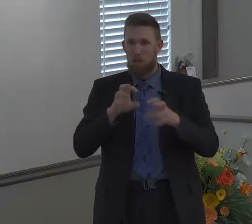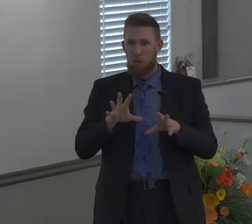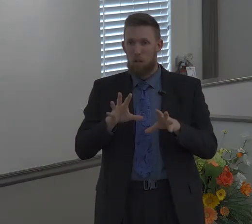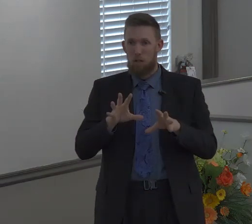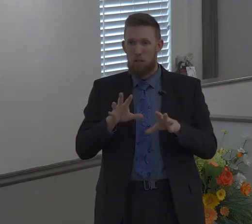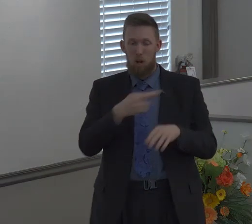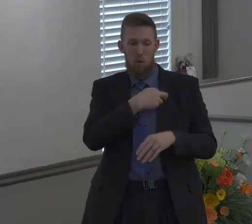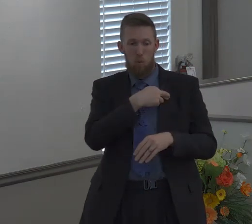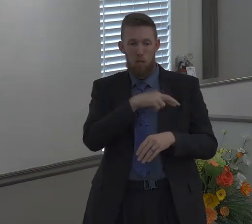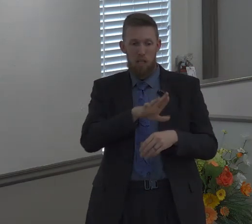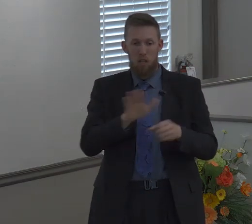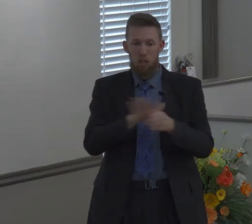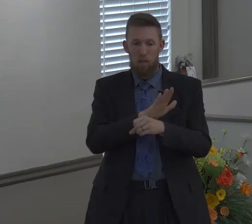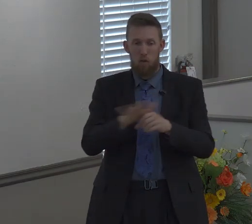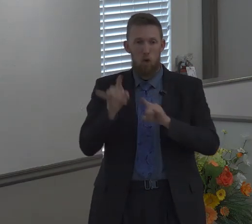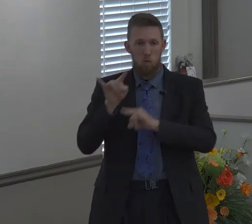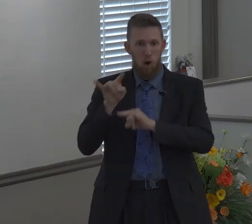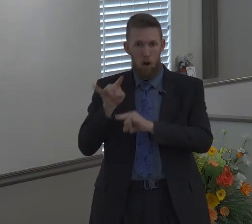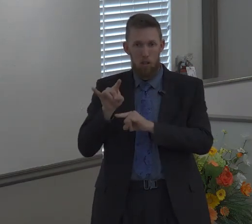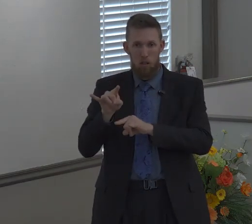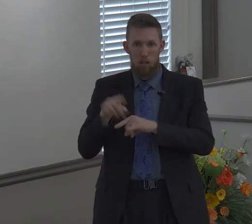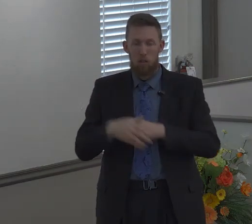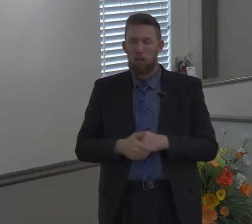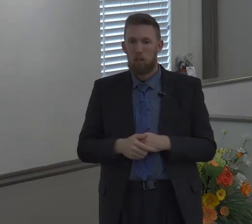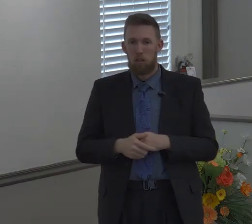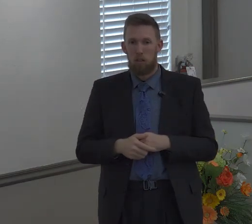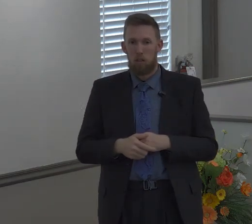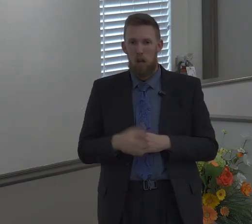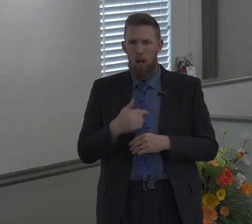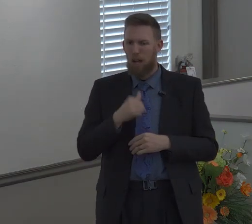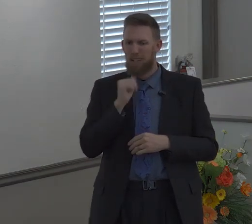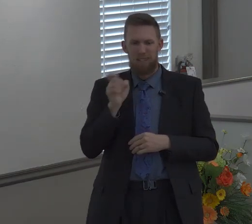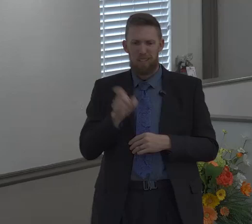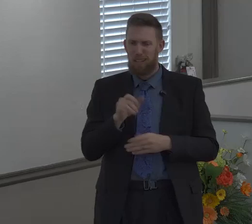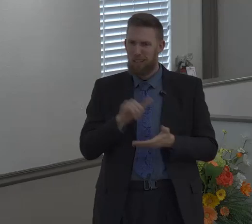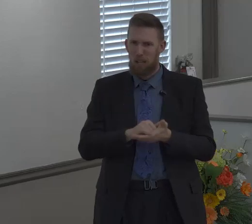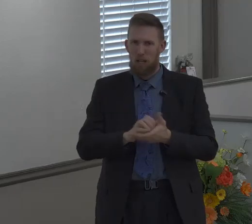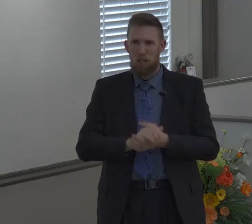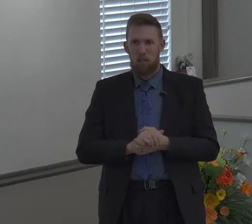I got saved, June 30th, 1977.